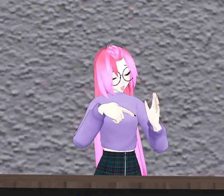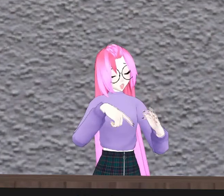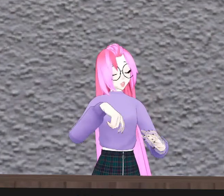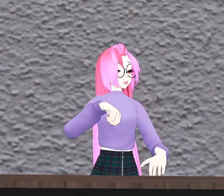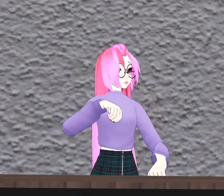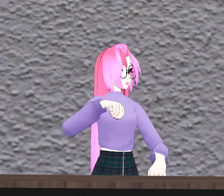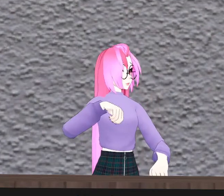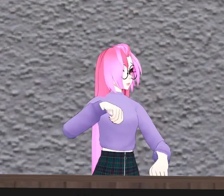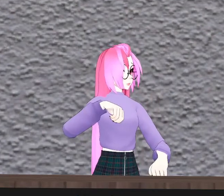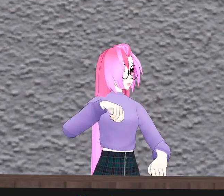and show me.